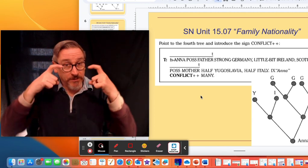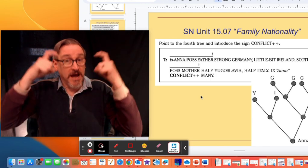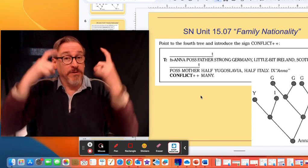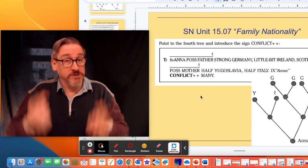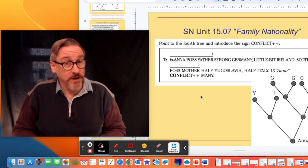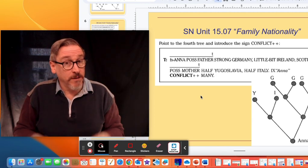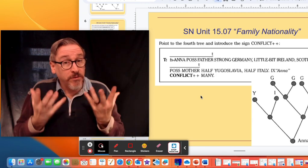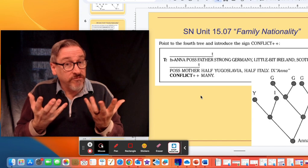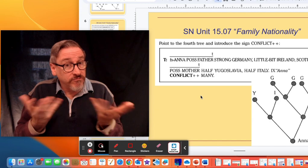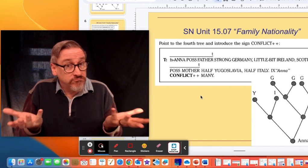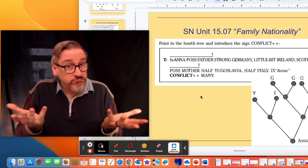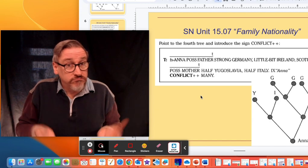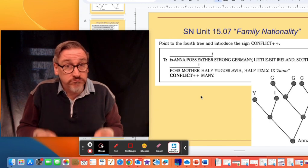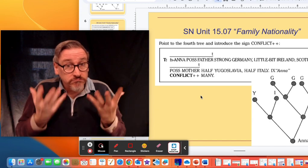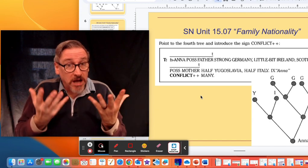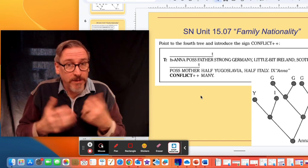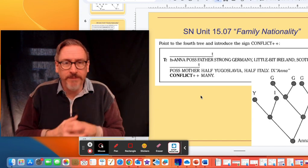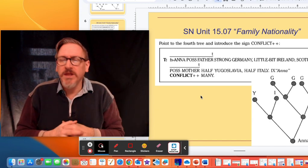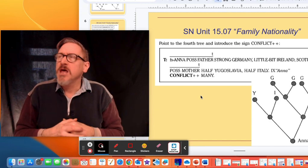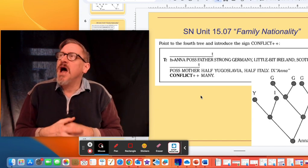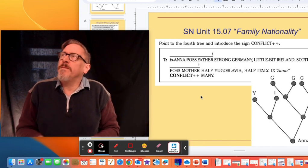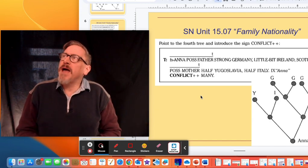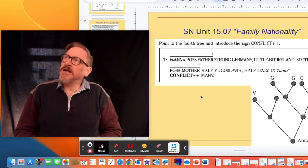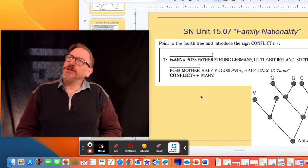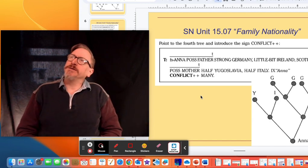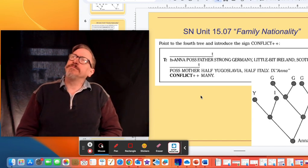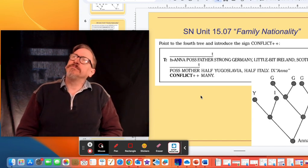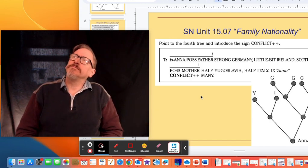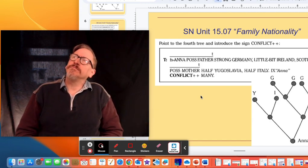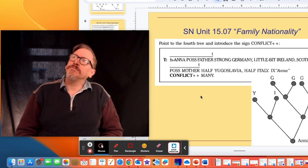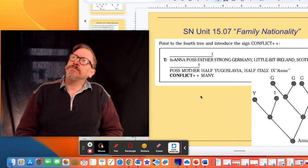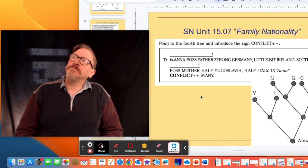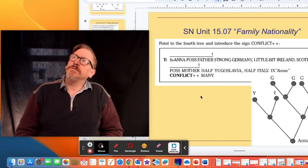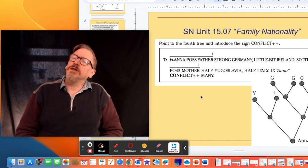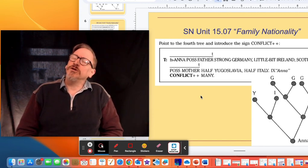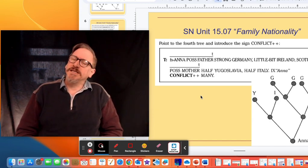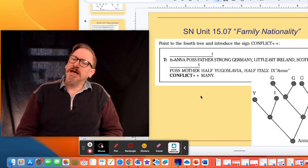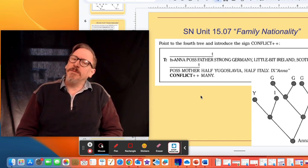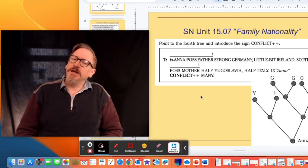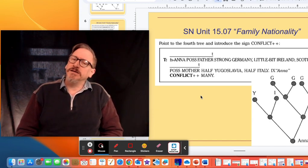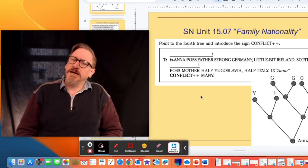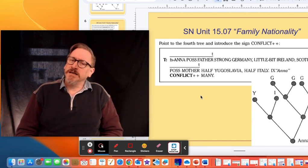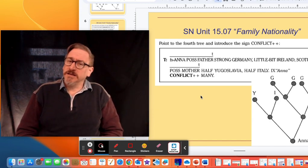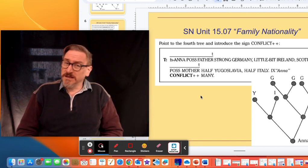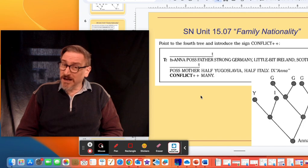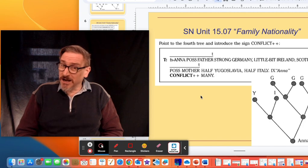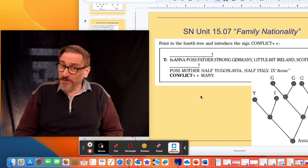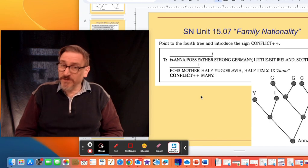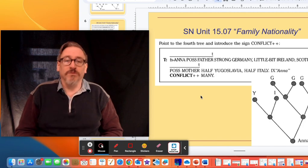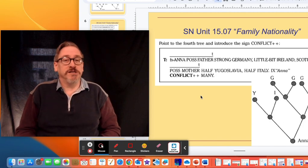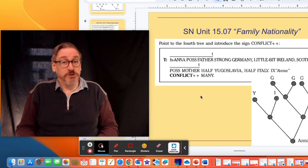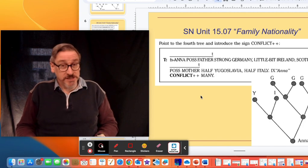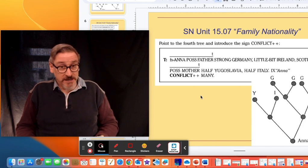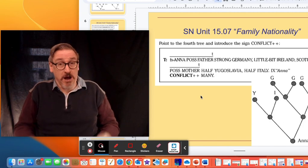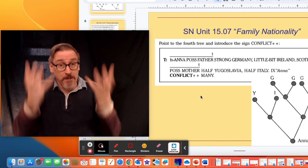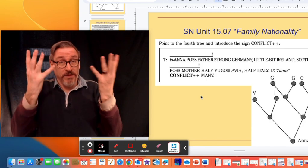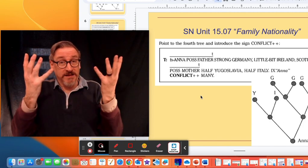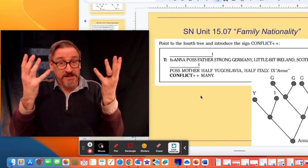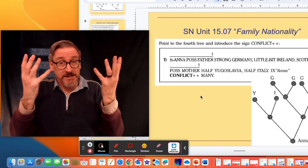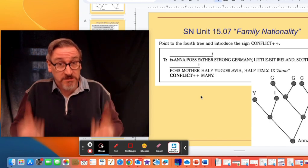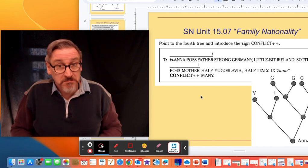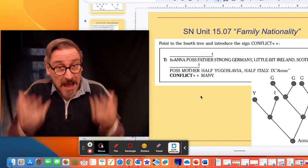ties in with the eyebrows going up of how many. Actually, you'll see how many signed a couple of different ways. You'll see it